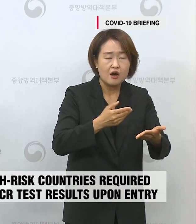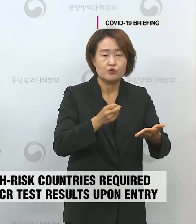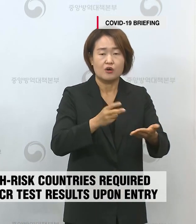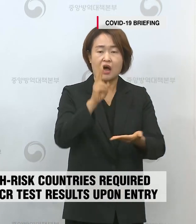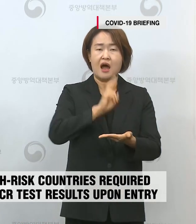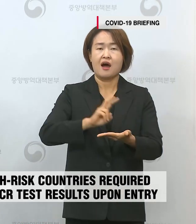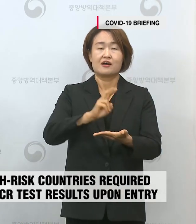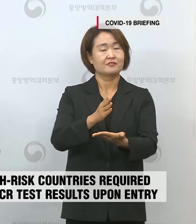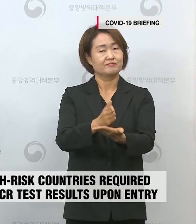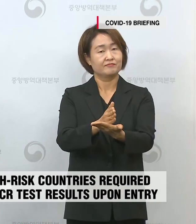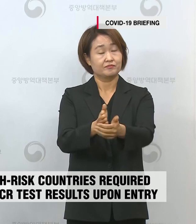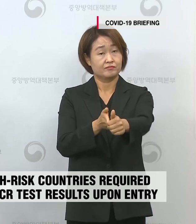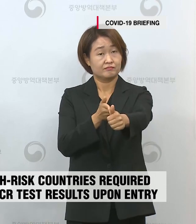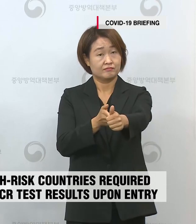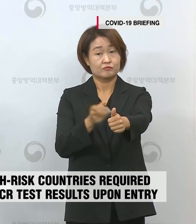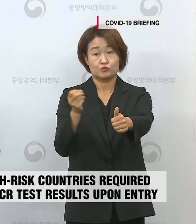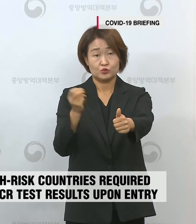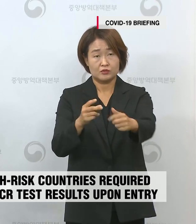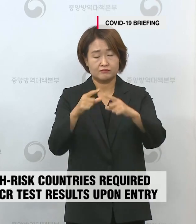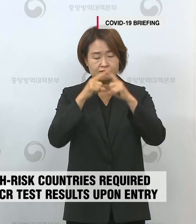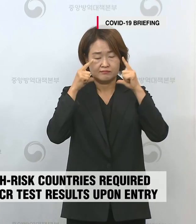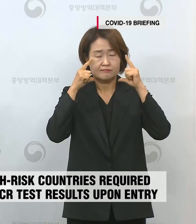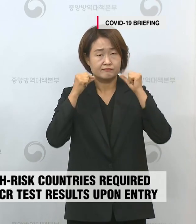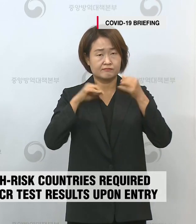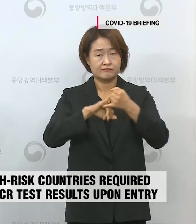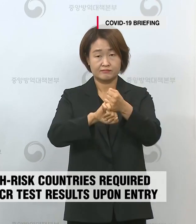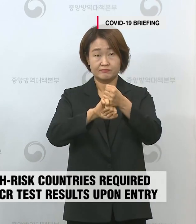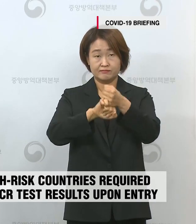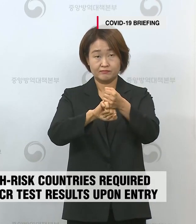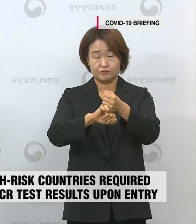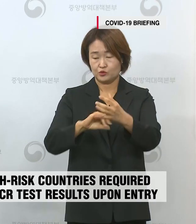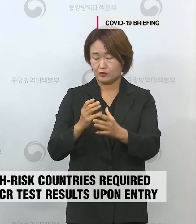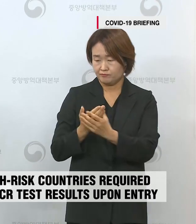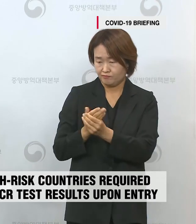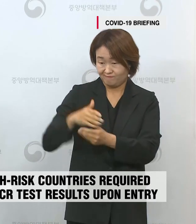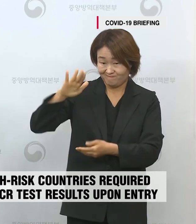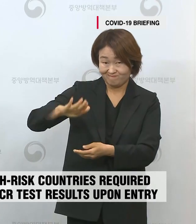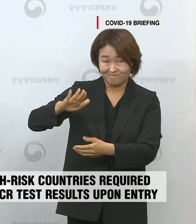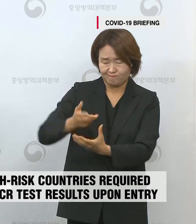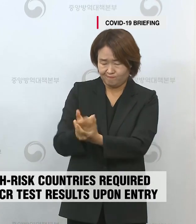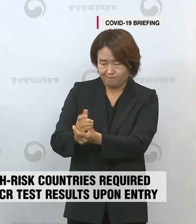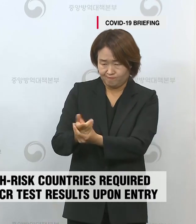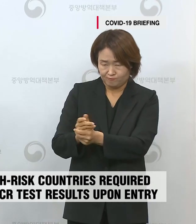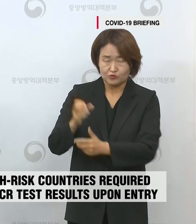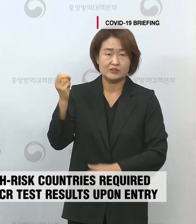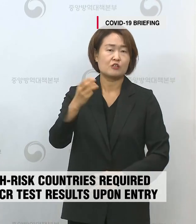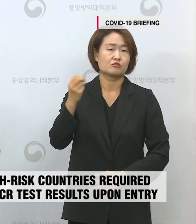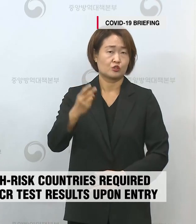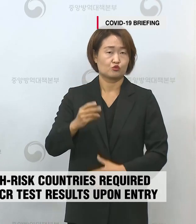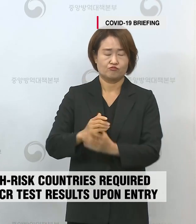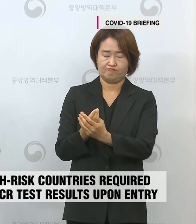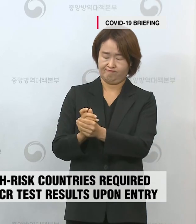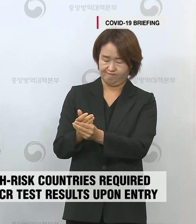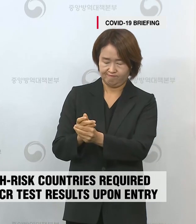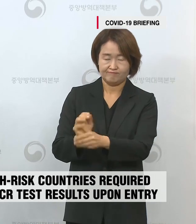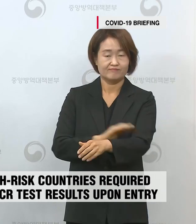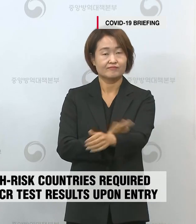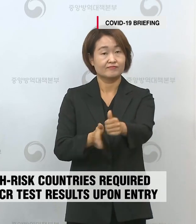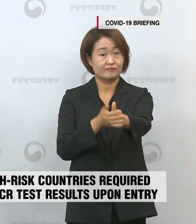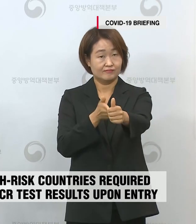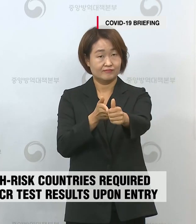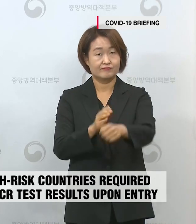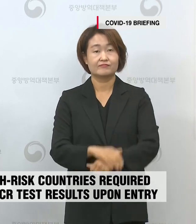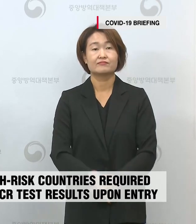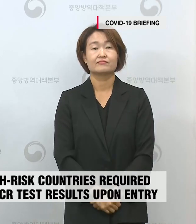these places, please refrain from eating together, and also refrain from singing or chanting, and disinfect your hands on a regular